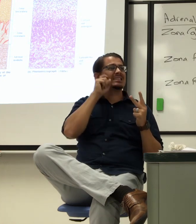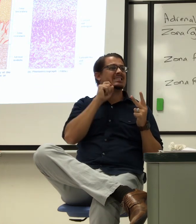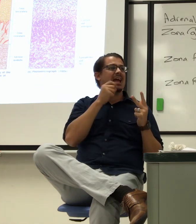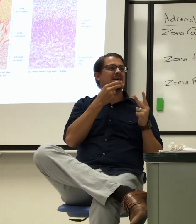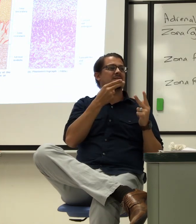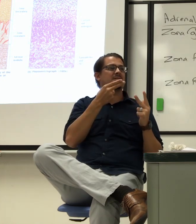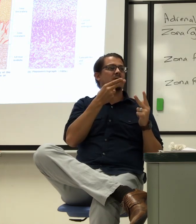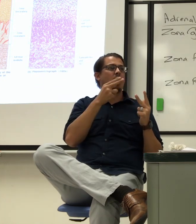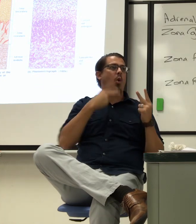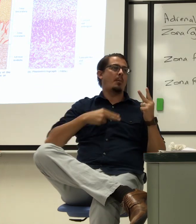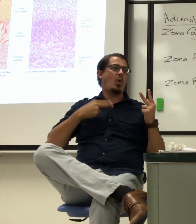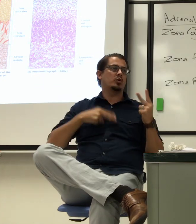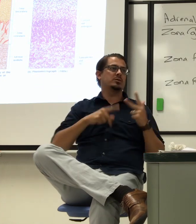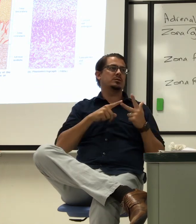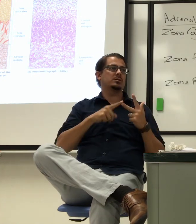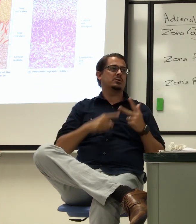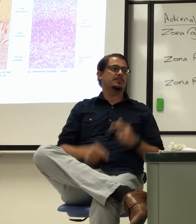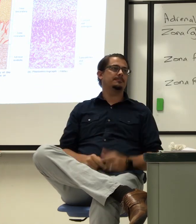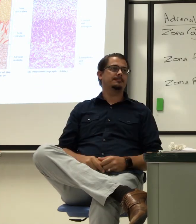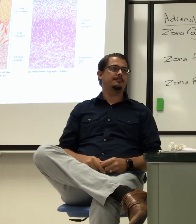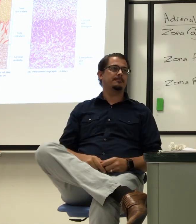hormones.